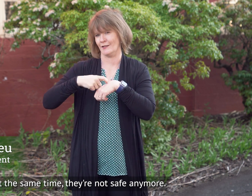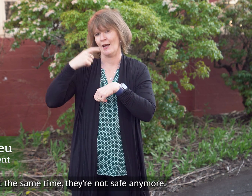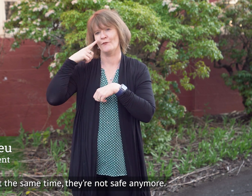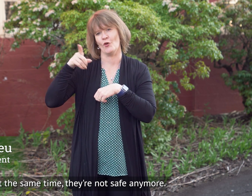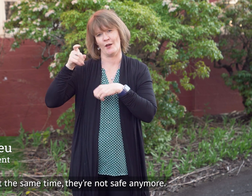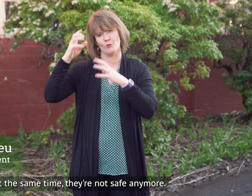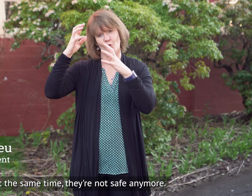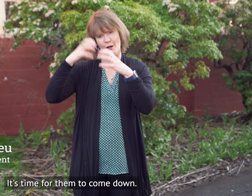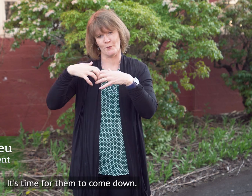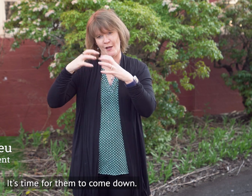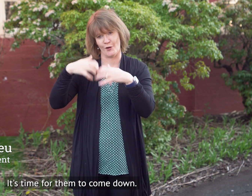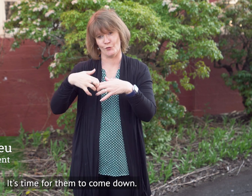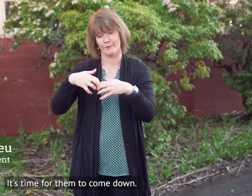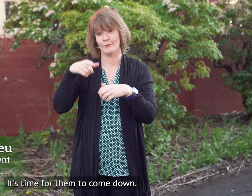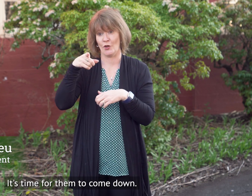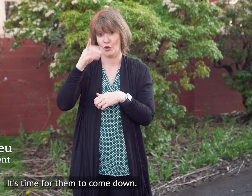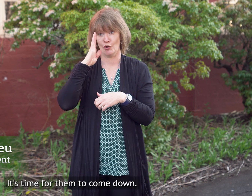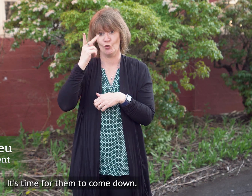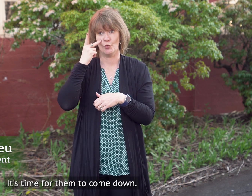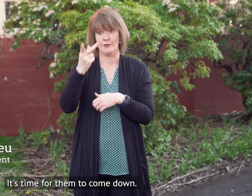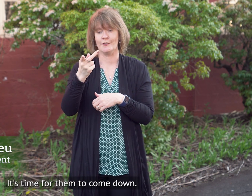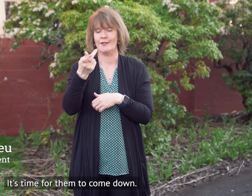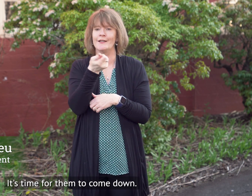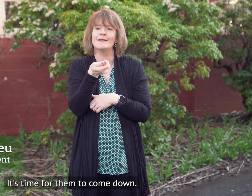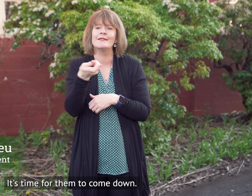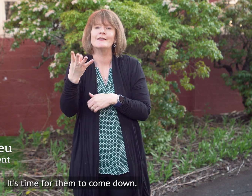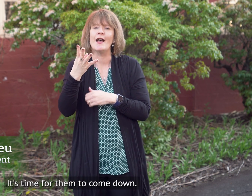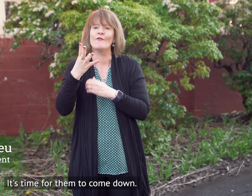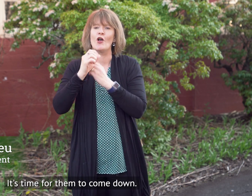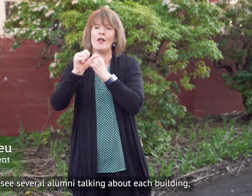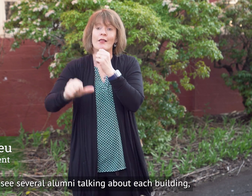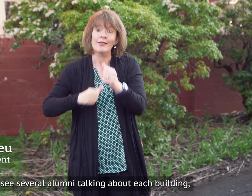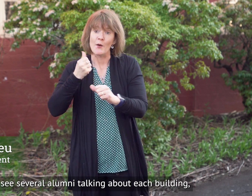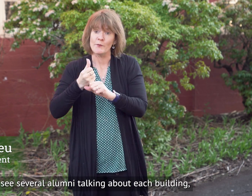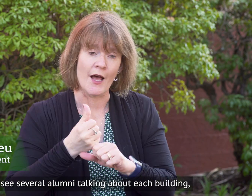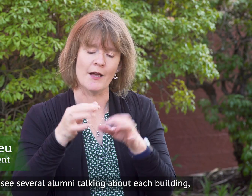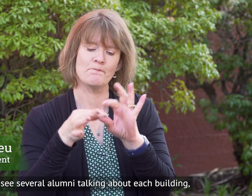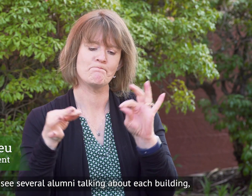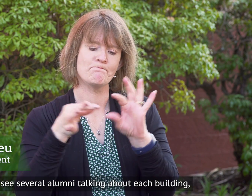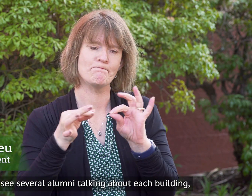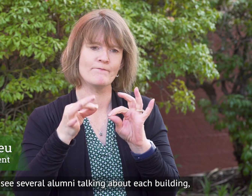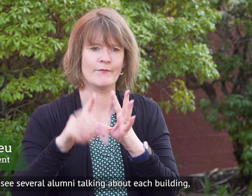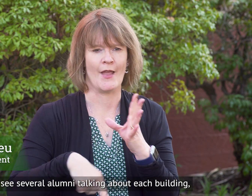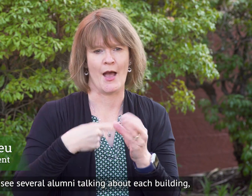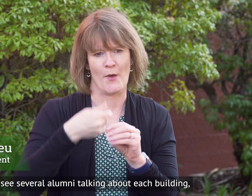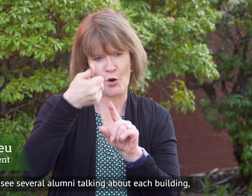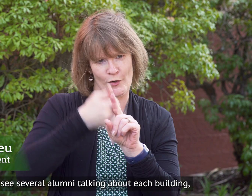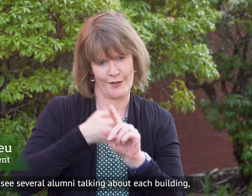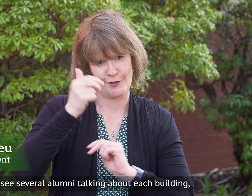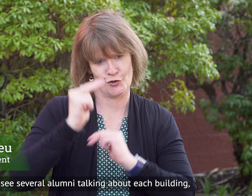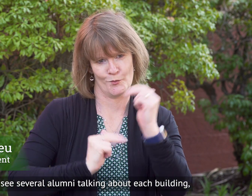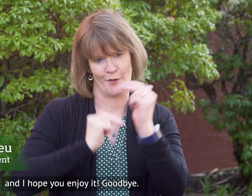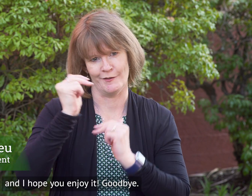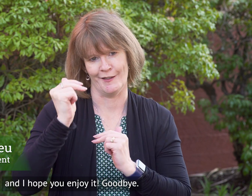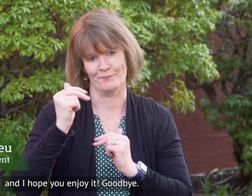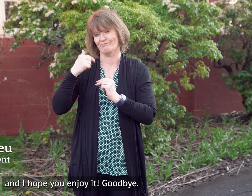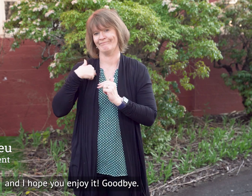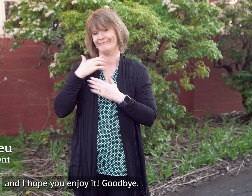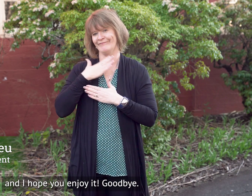safe anymore. It's time for them to come down. So you will see several alumni talking about each building,